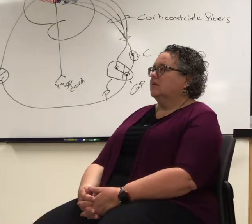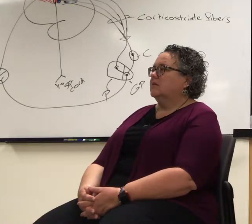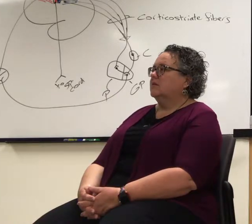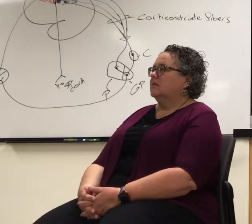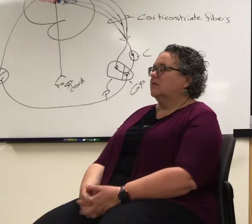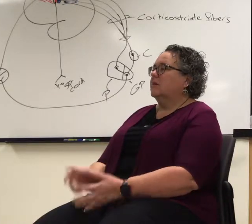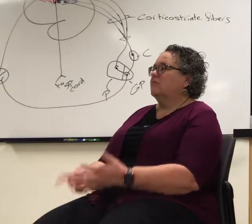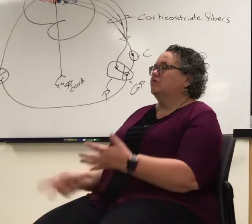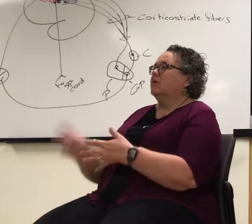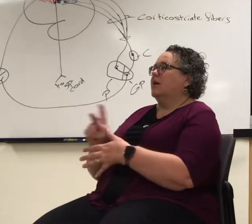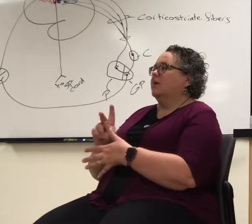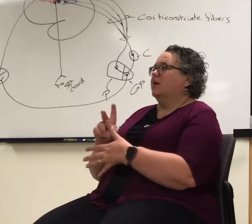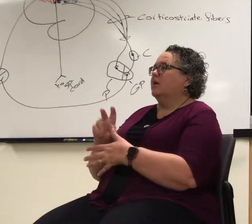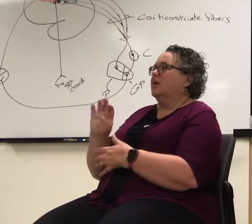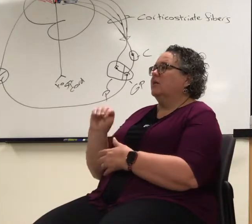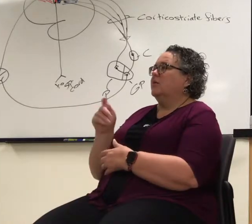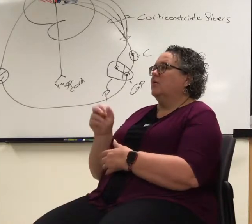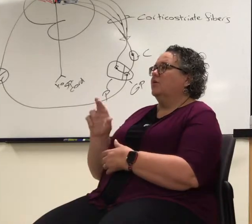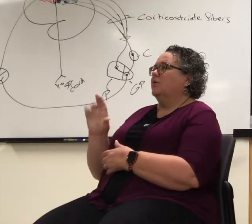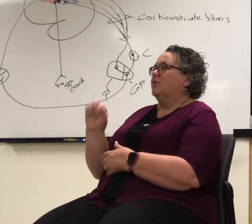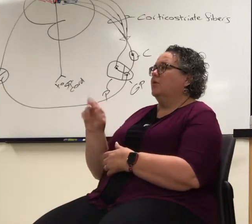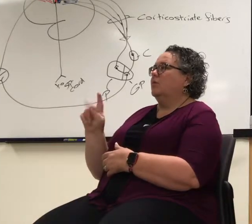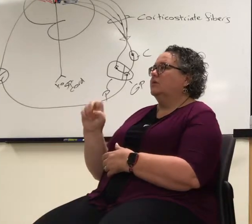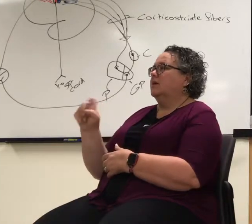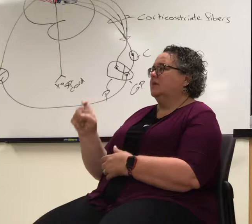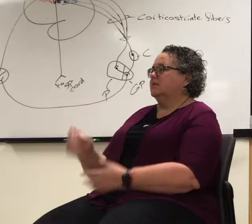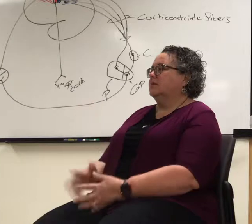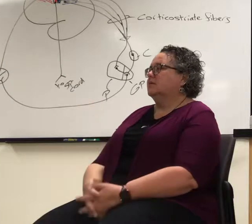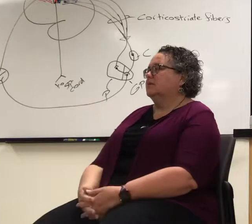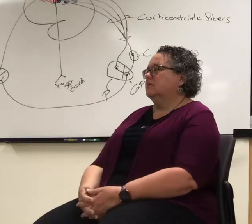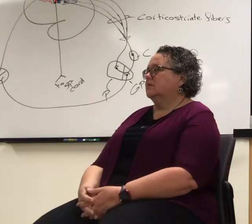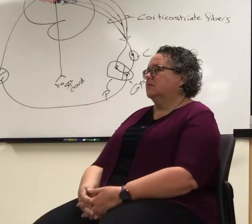The primary motor cortex, I'll just put motor cortex,